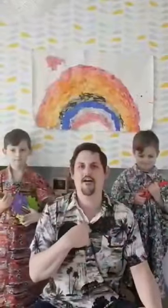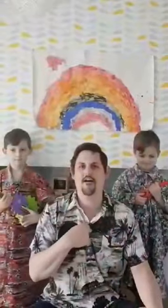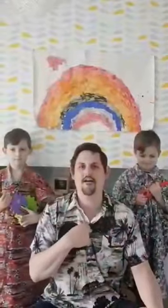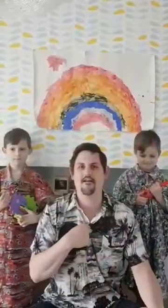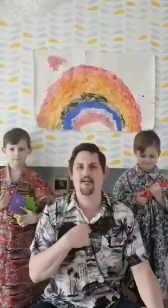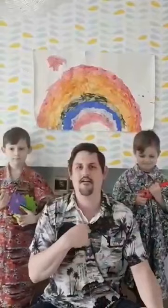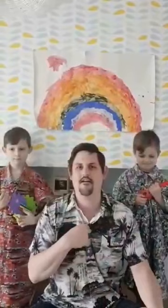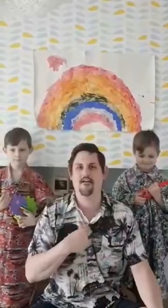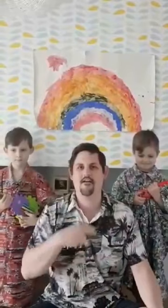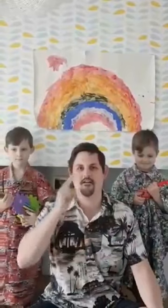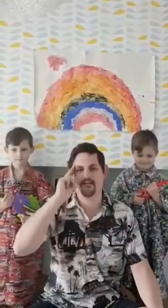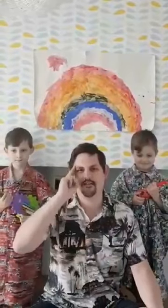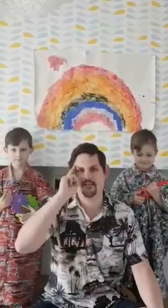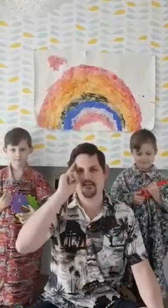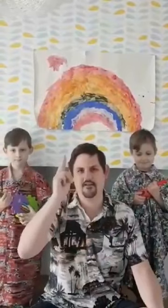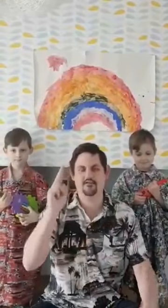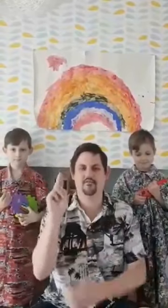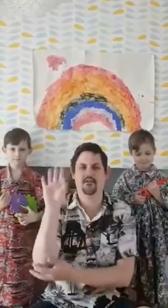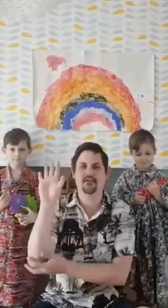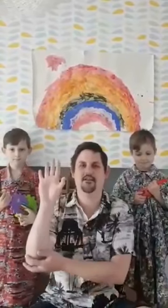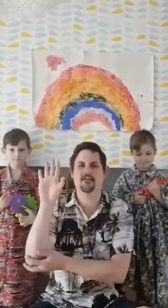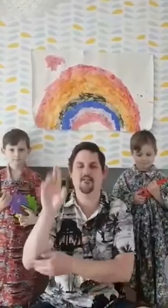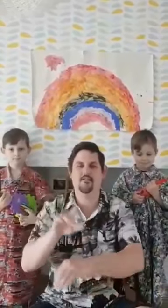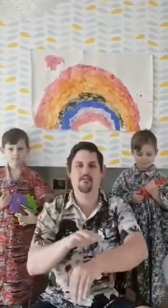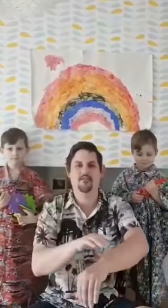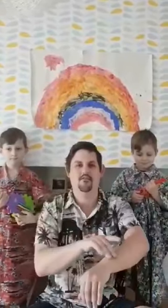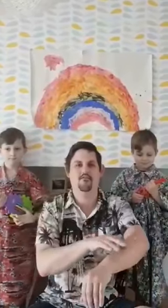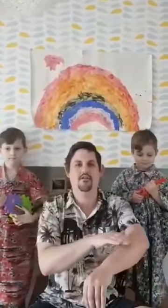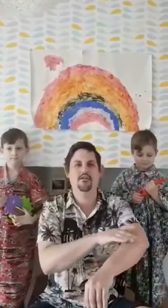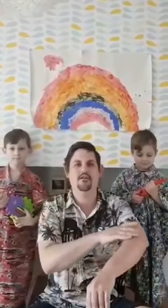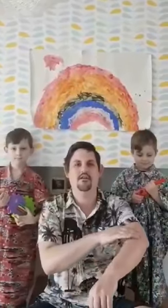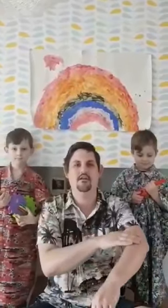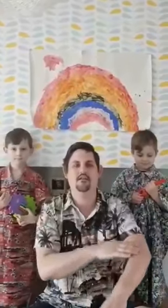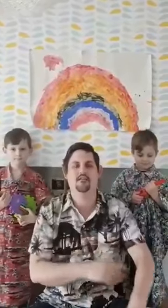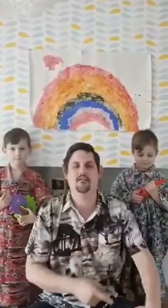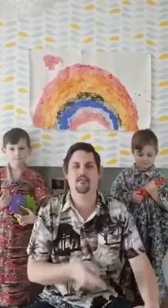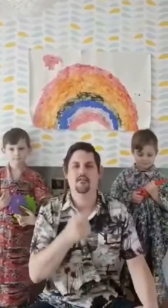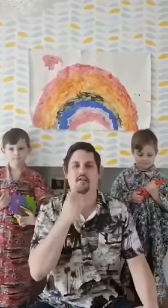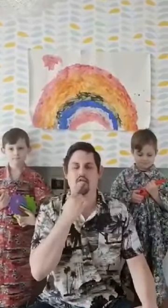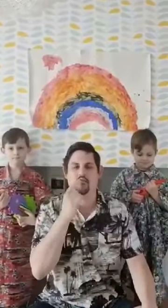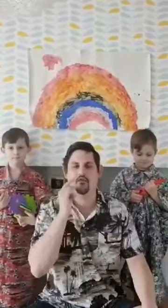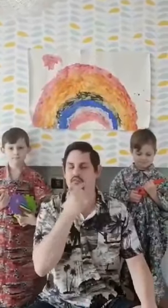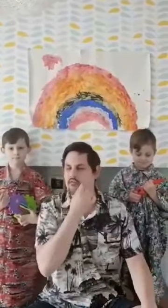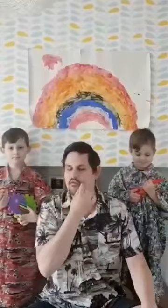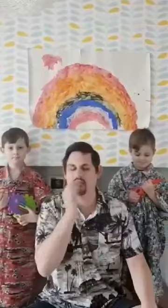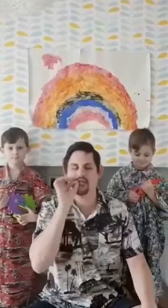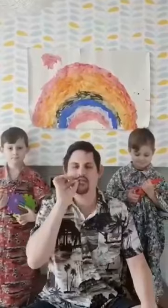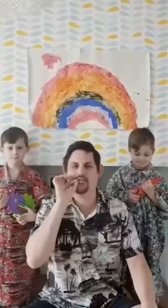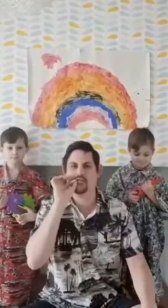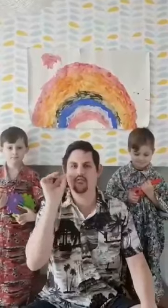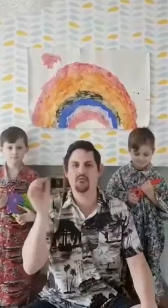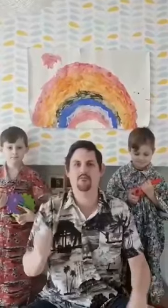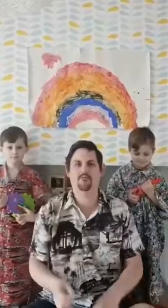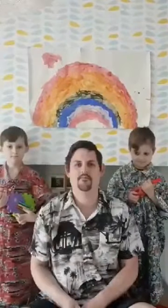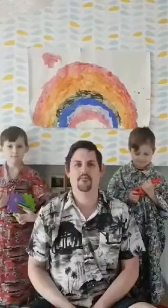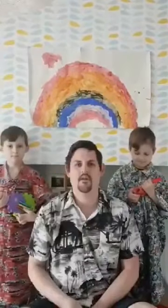Well, I see trees of green and red roses too